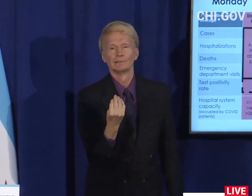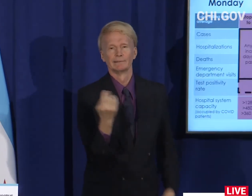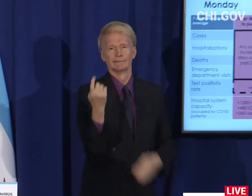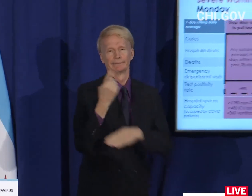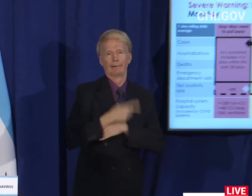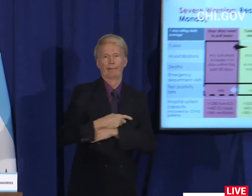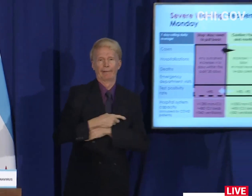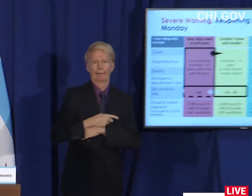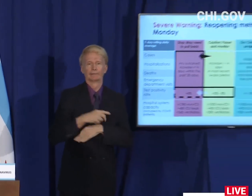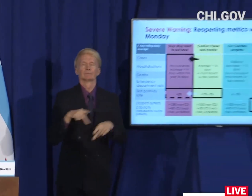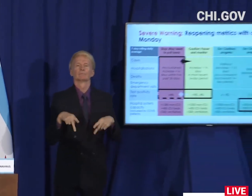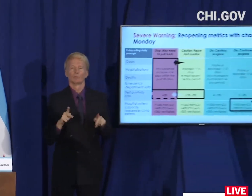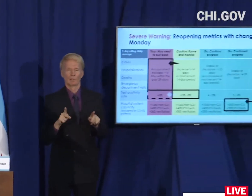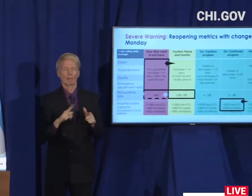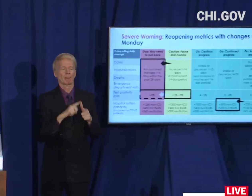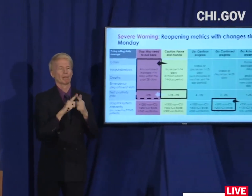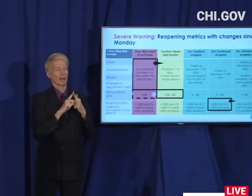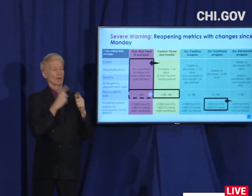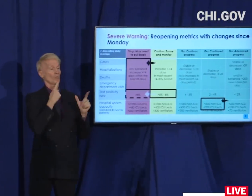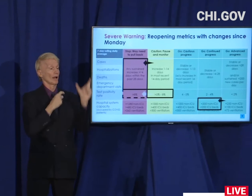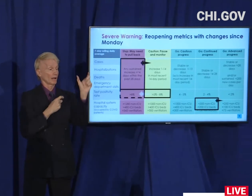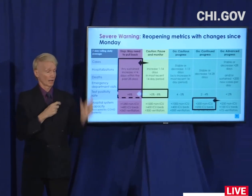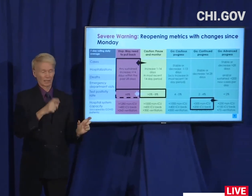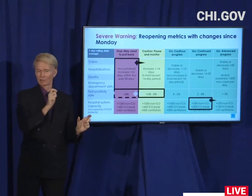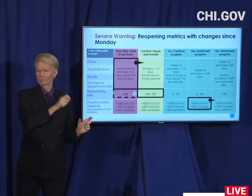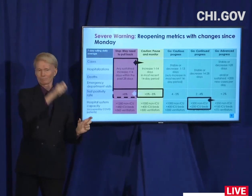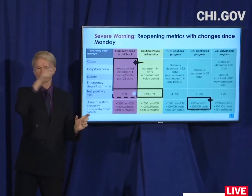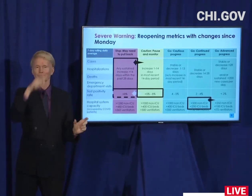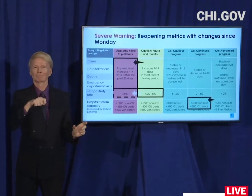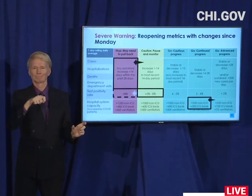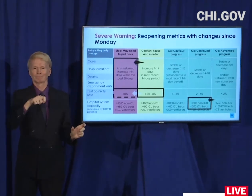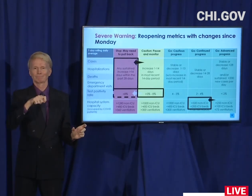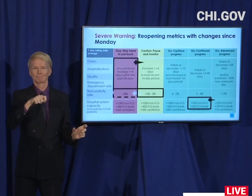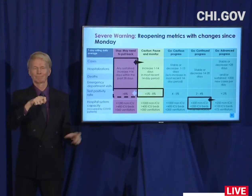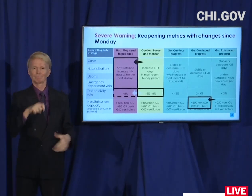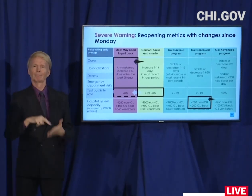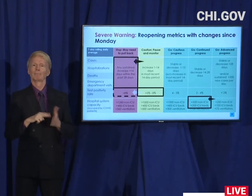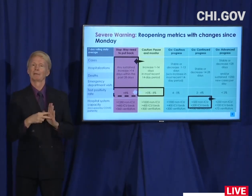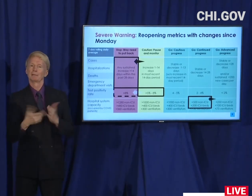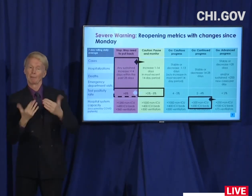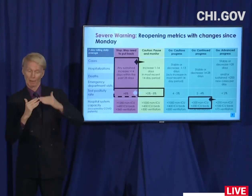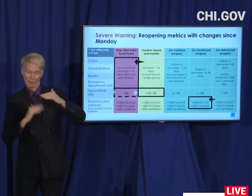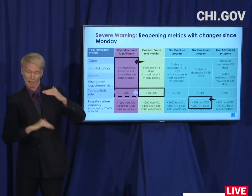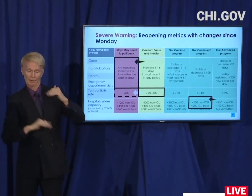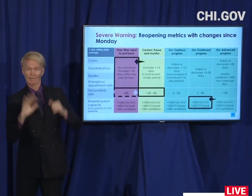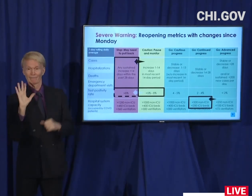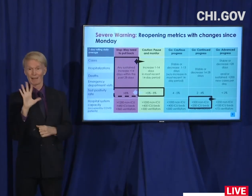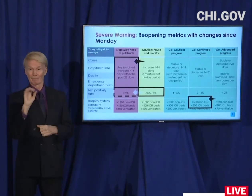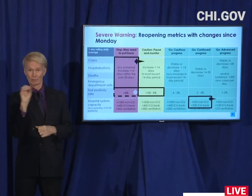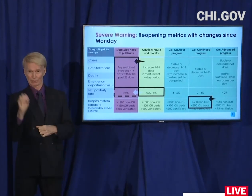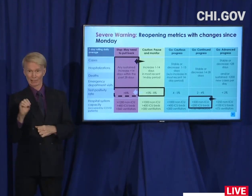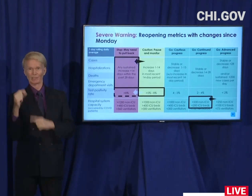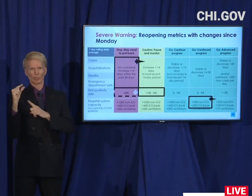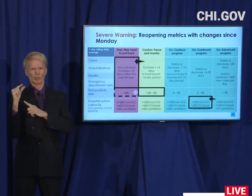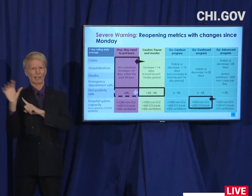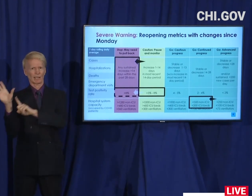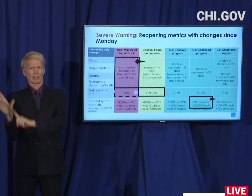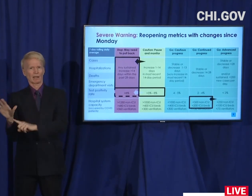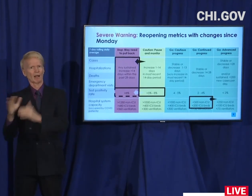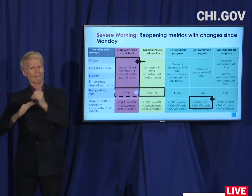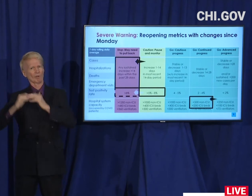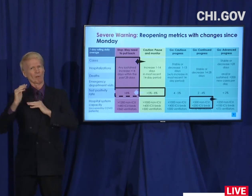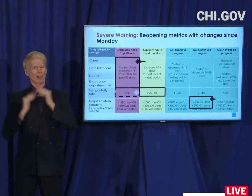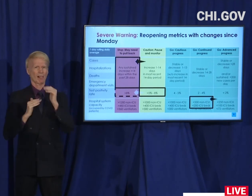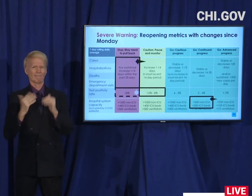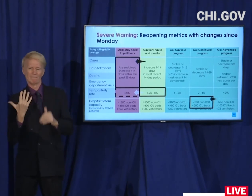would be in the space to be able to reverse that. Similarly, green would mean pushing us back under a 5% positivity. That's where we feel comfortable. Where we're